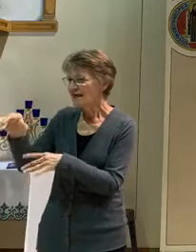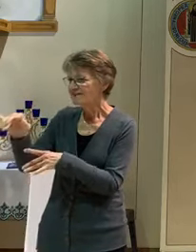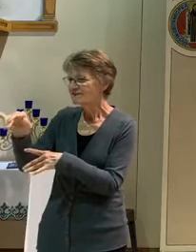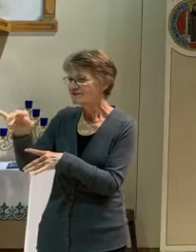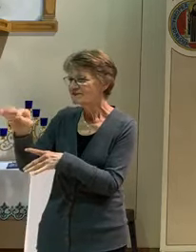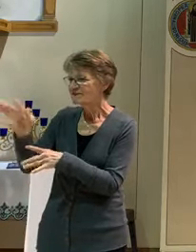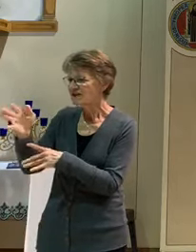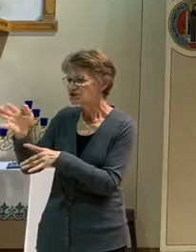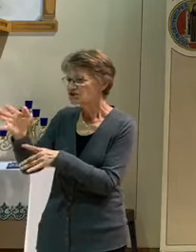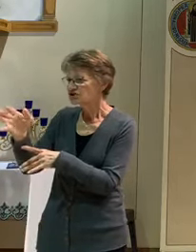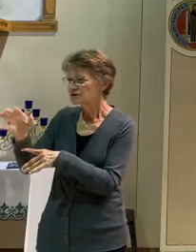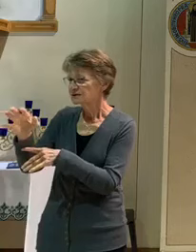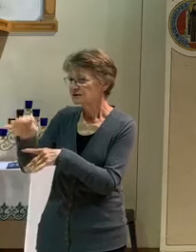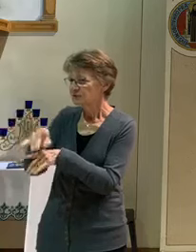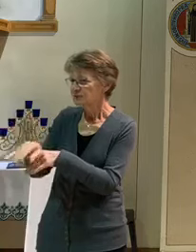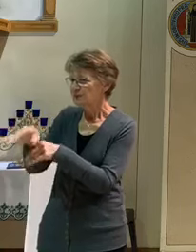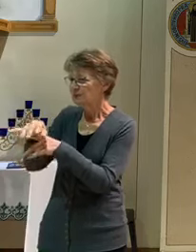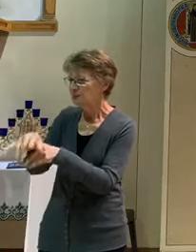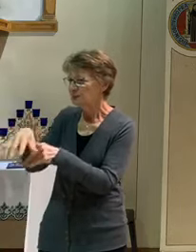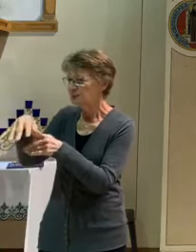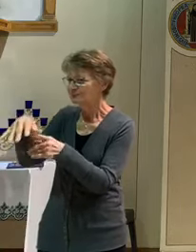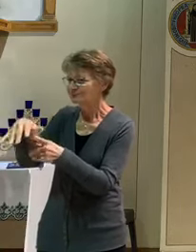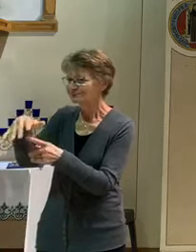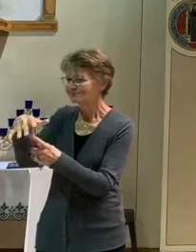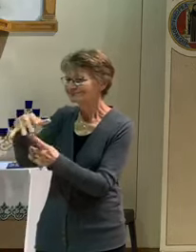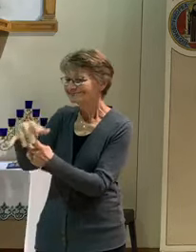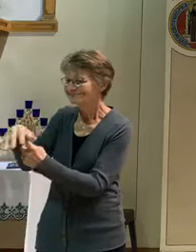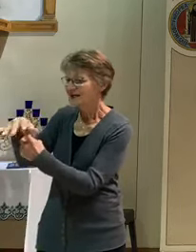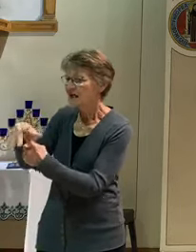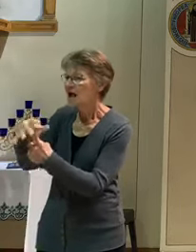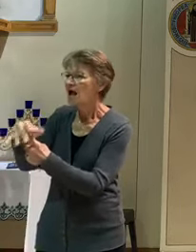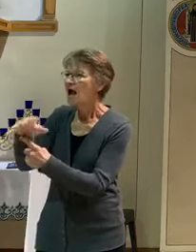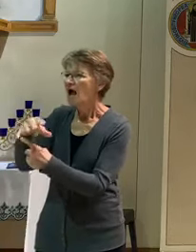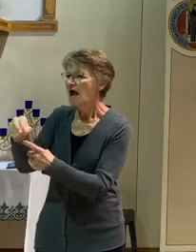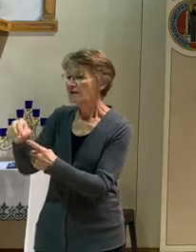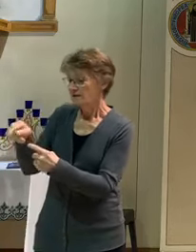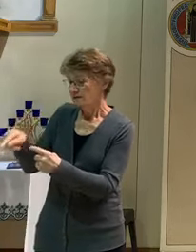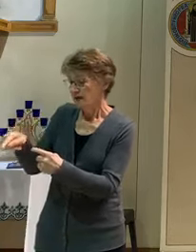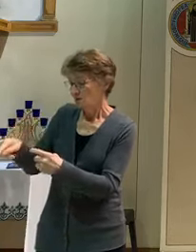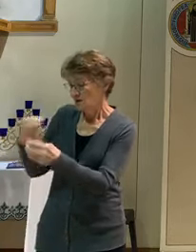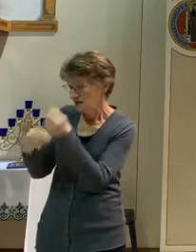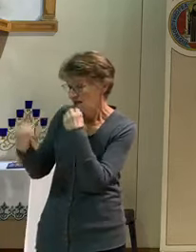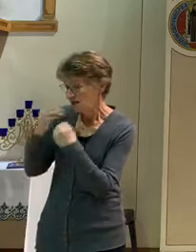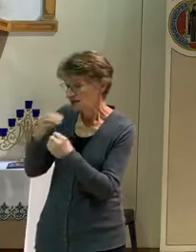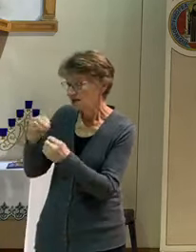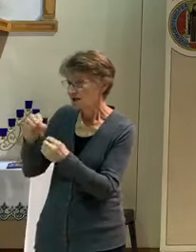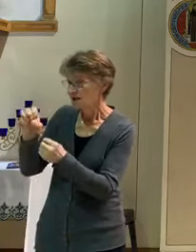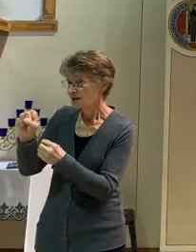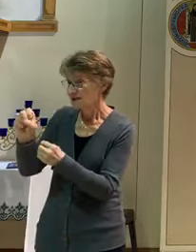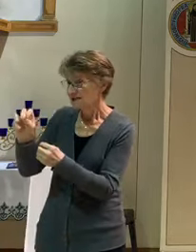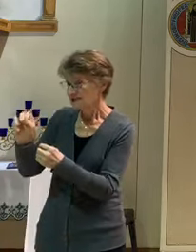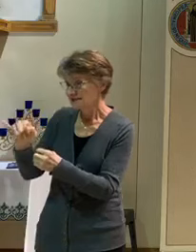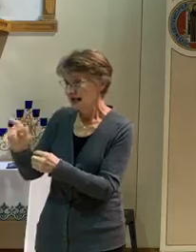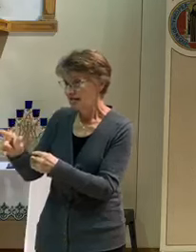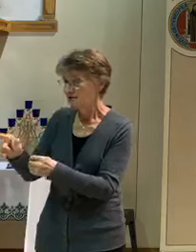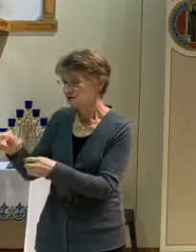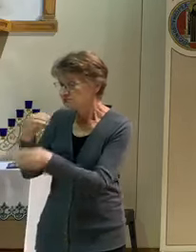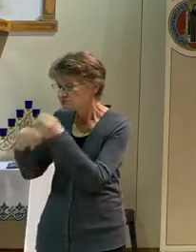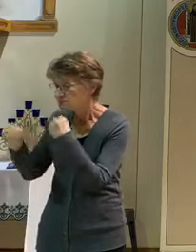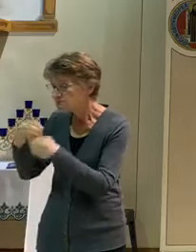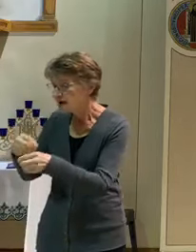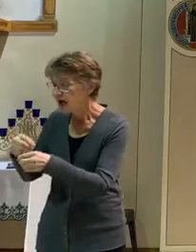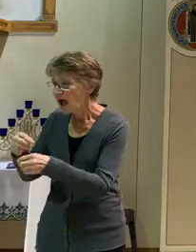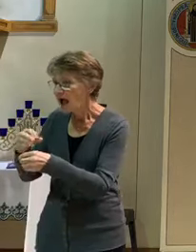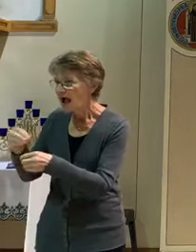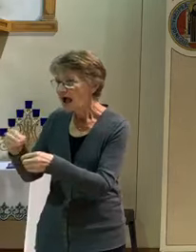snail. And I found this out some time ago, is that the box jellyfish, when it comes and it eats a snail and